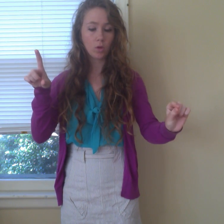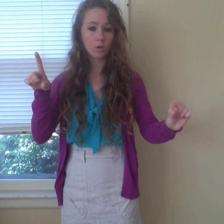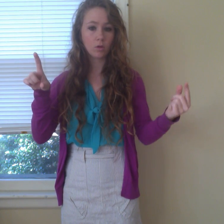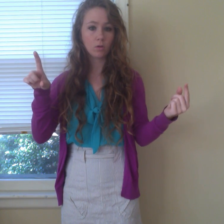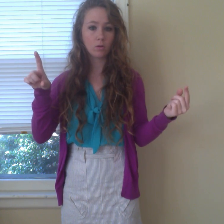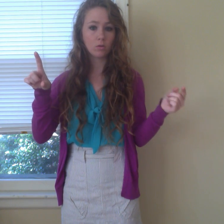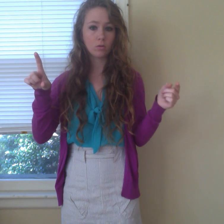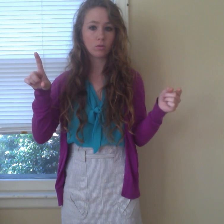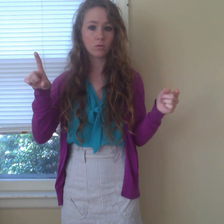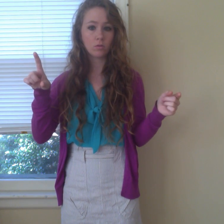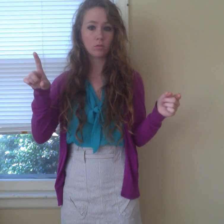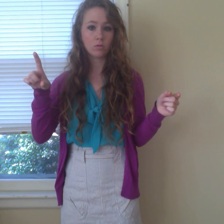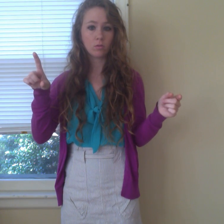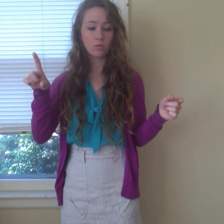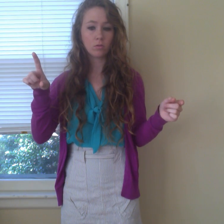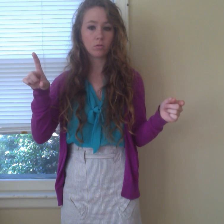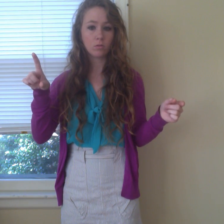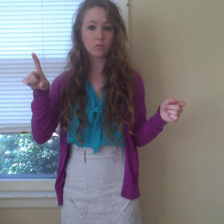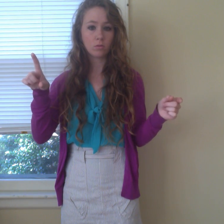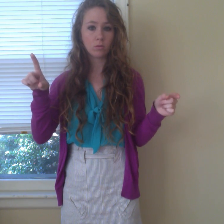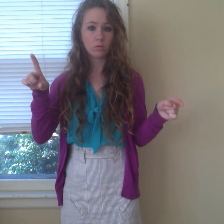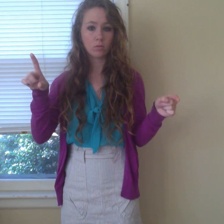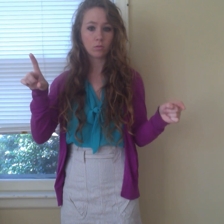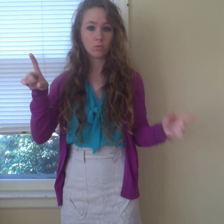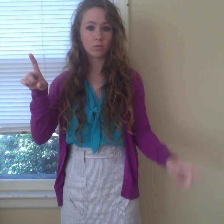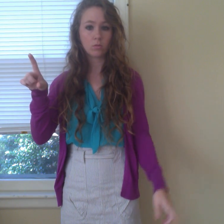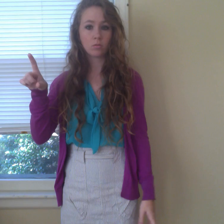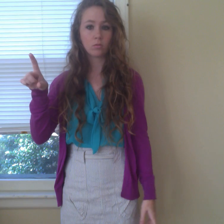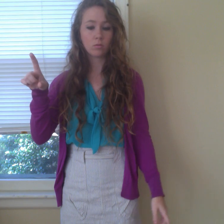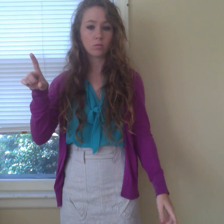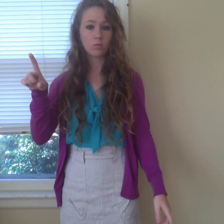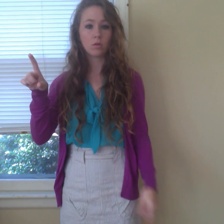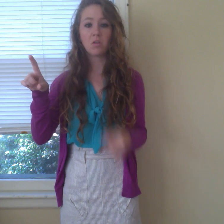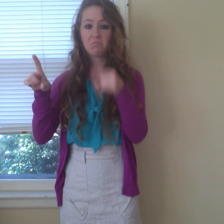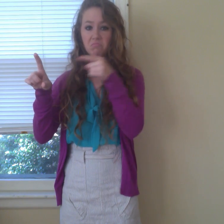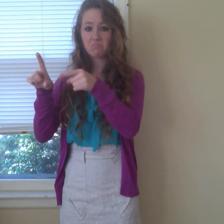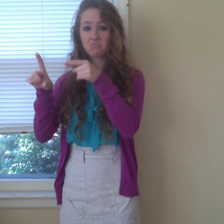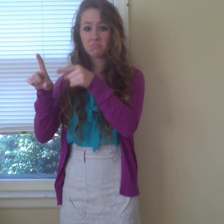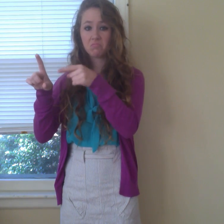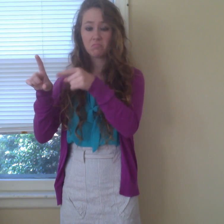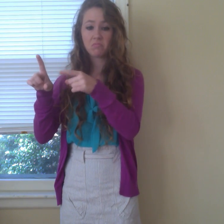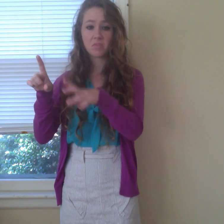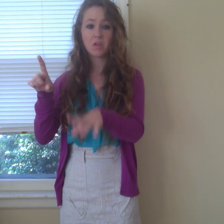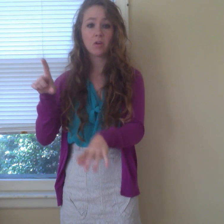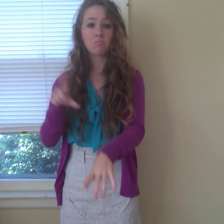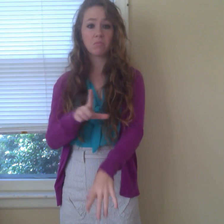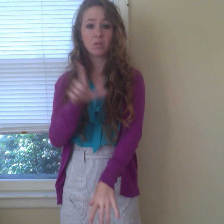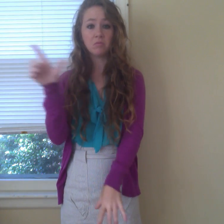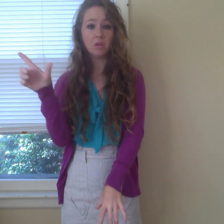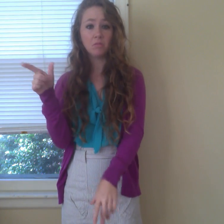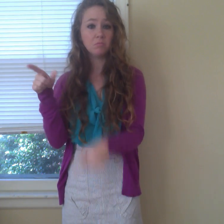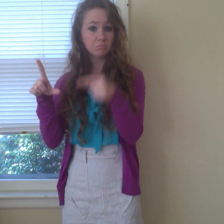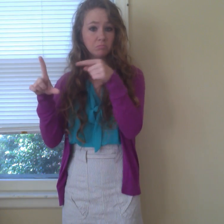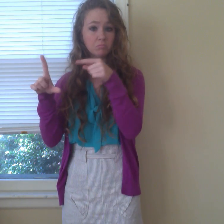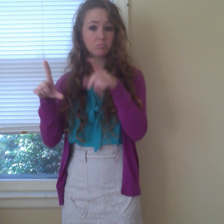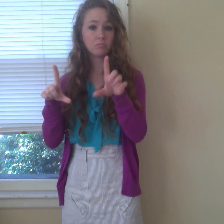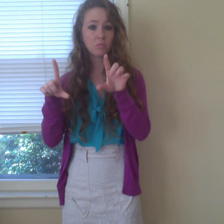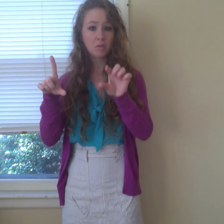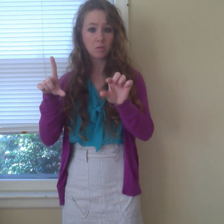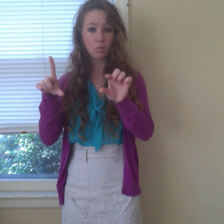and fascists are right-wing never define their terms. This amounts to spreading confusion. Toward the middle of the political spectrum can